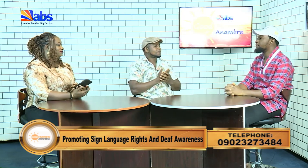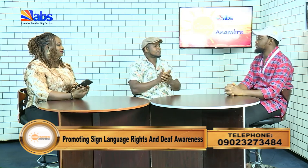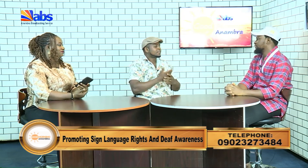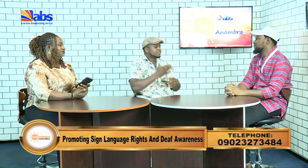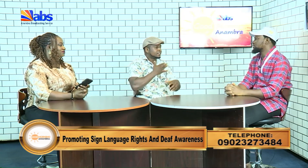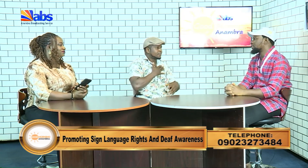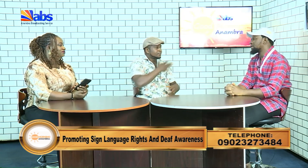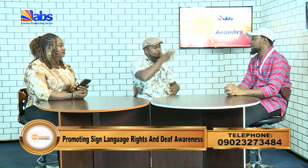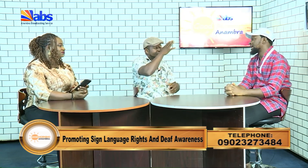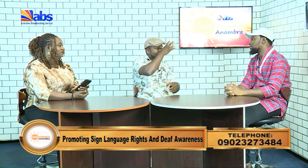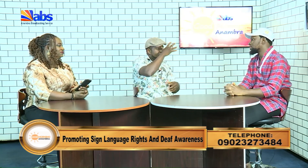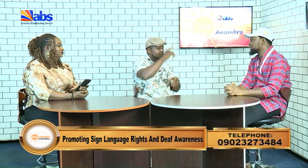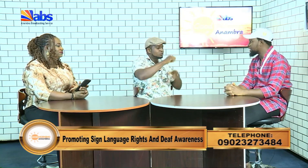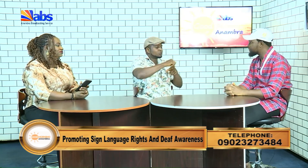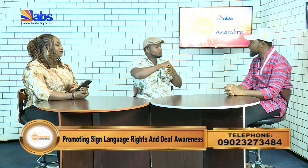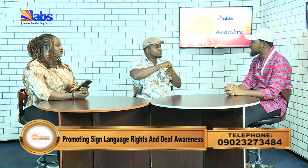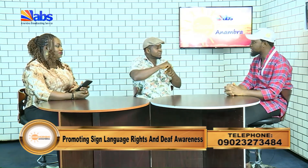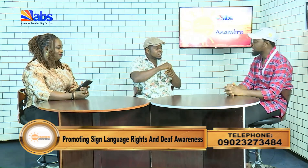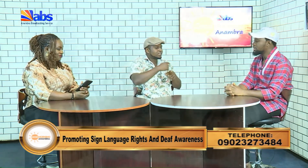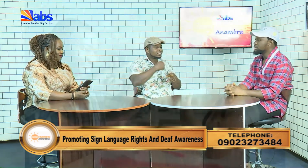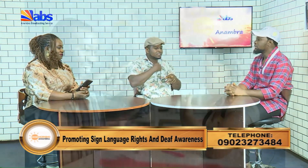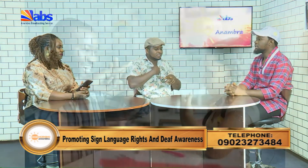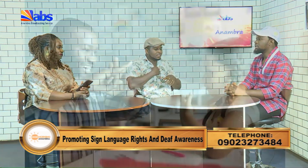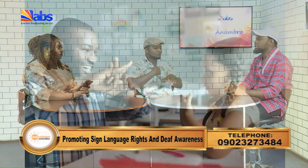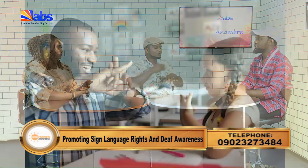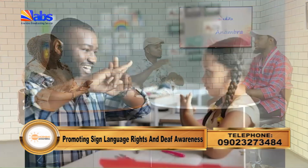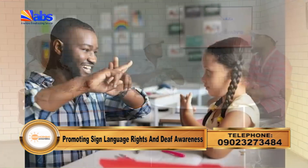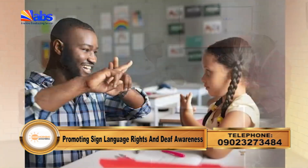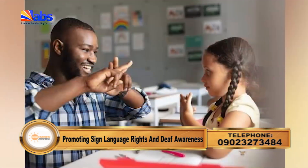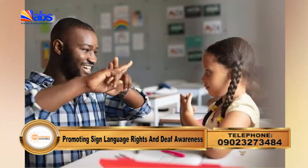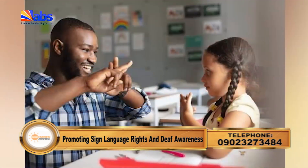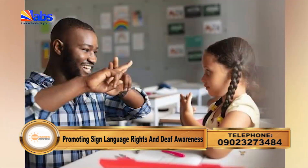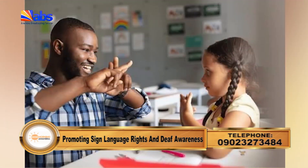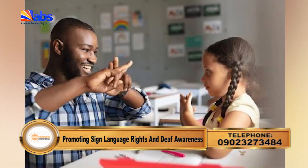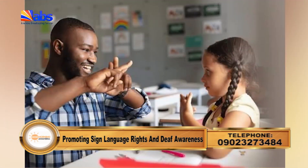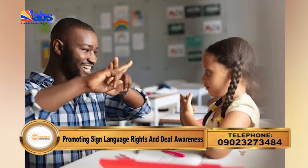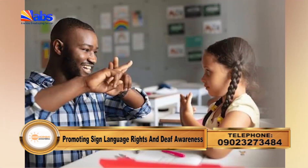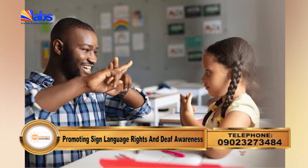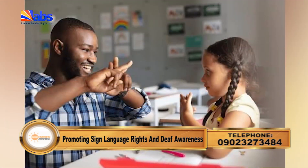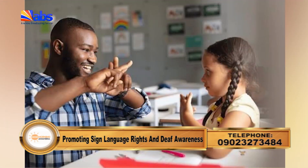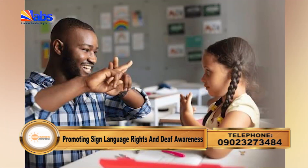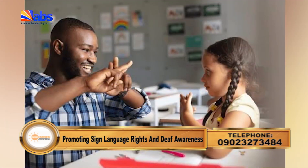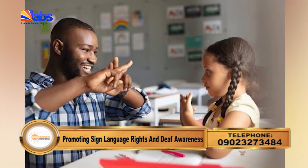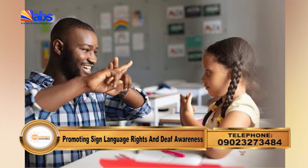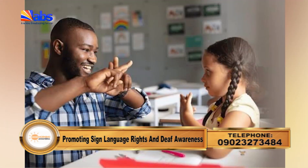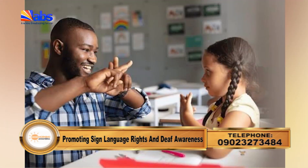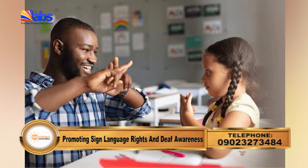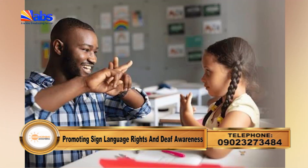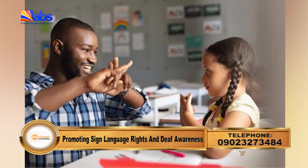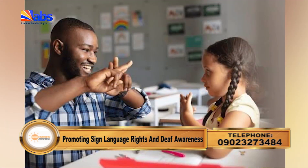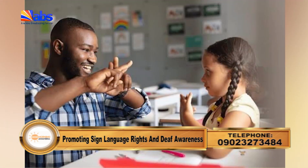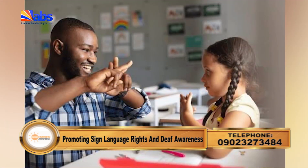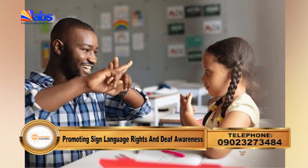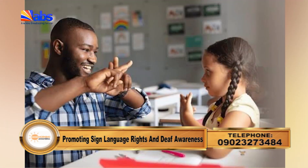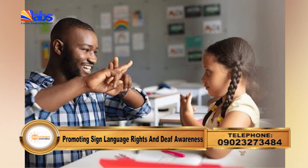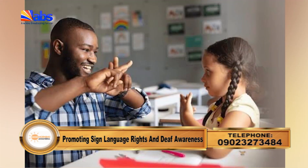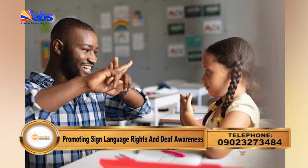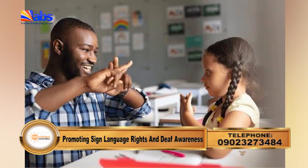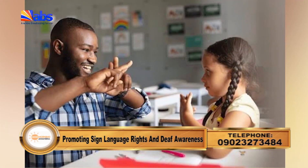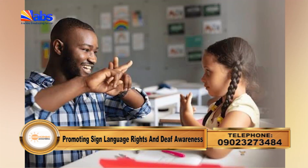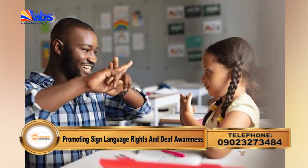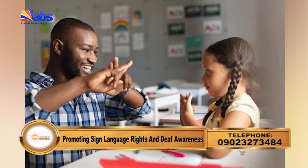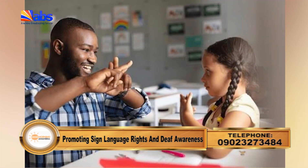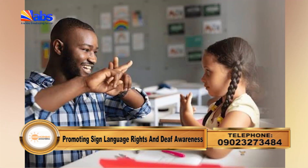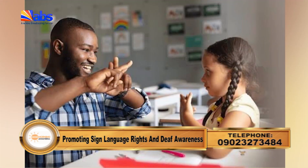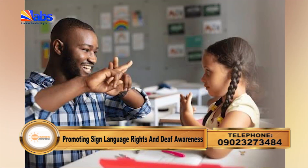they discovered that I was a deaf person, they decided to, like, okay, this is all God. This is all how God created